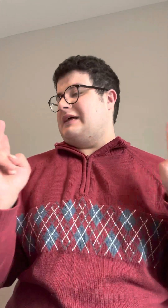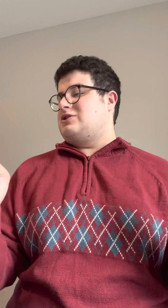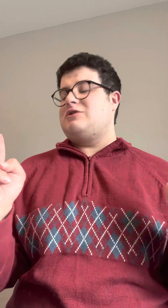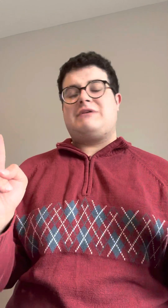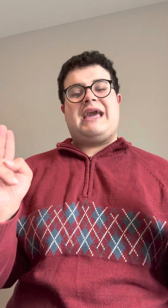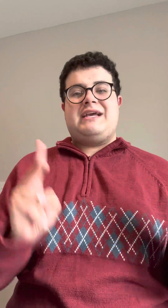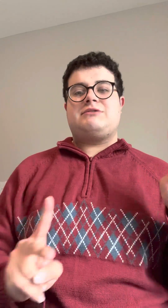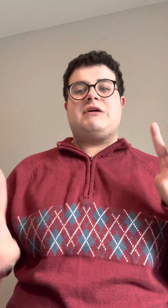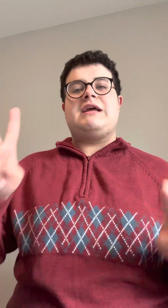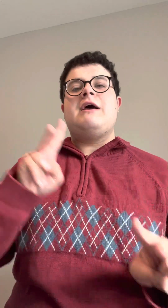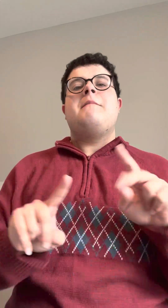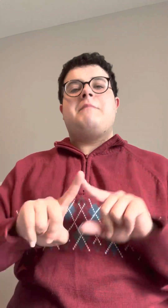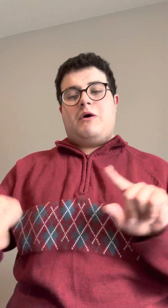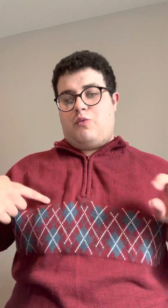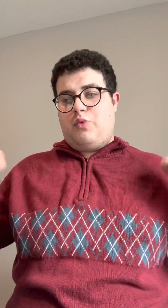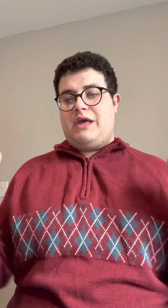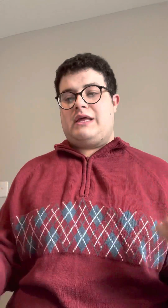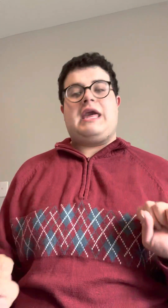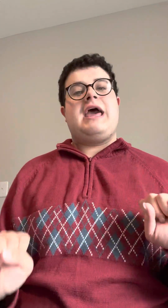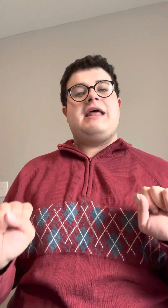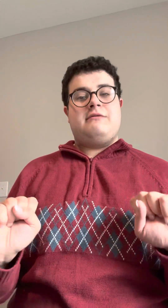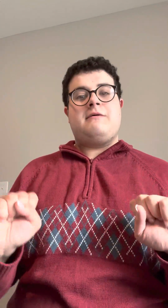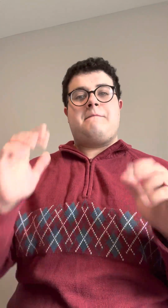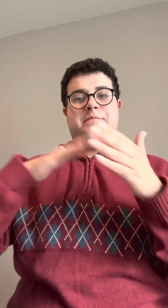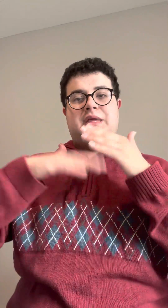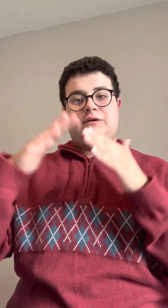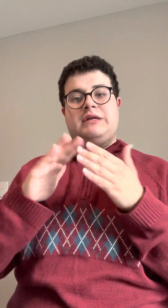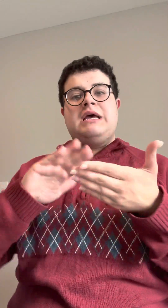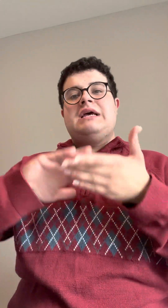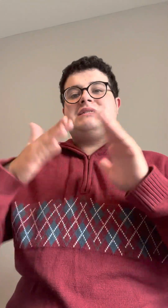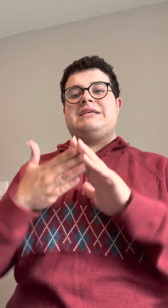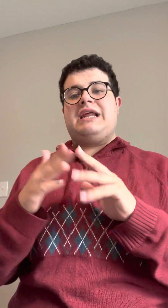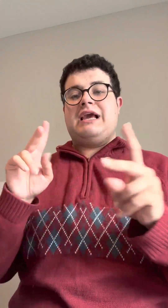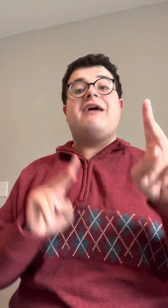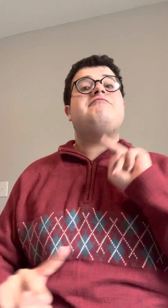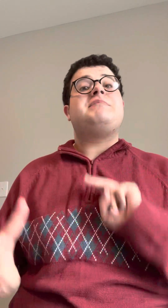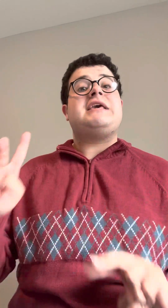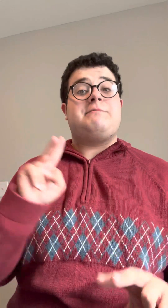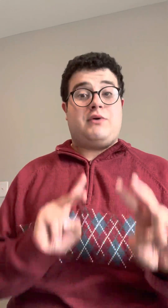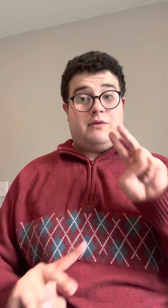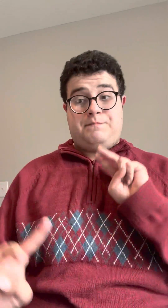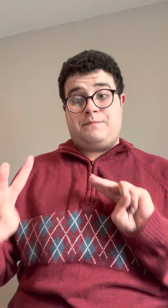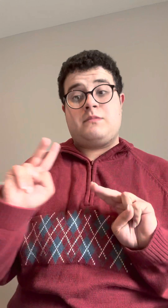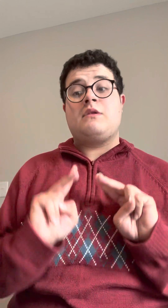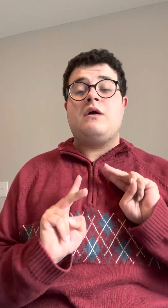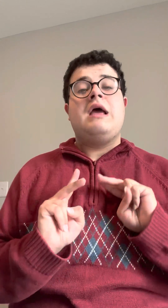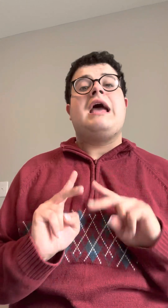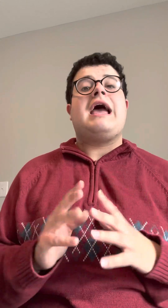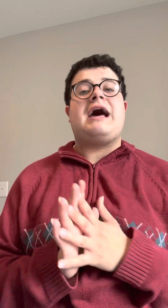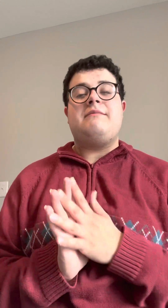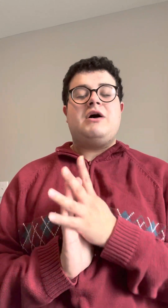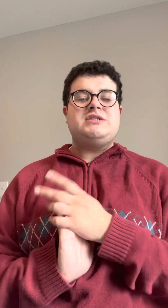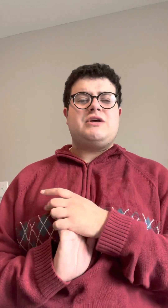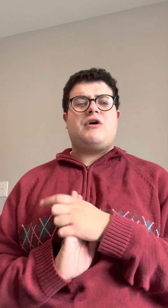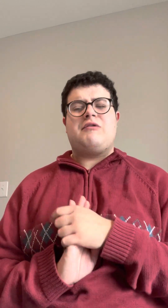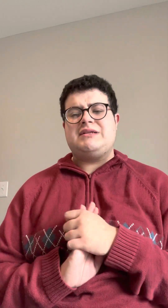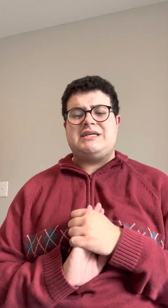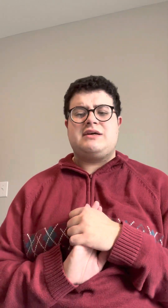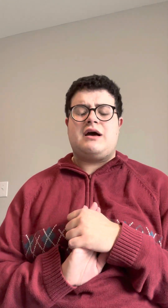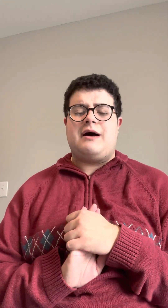2 Ks really. But we can build city of people. And I'm also going to